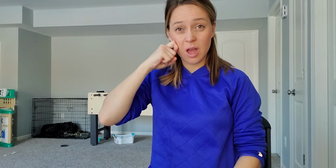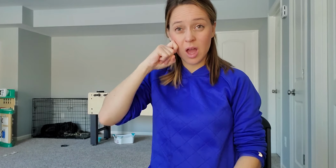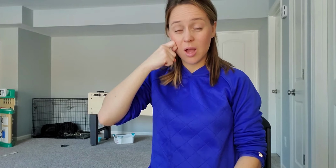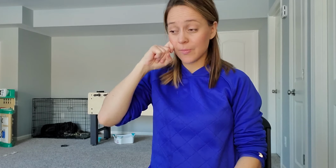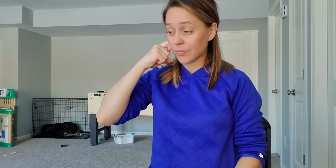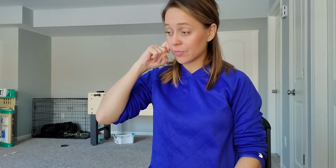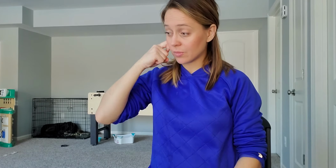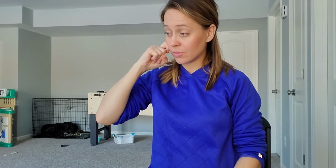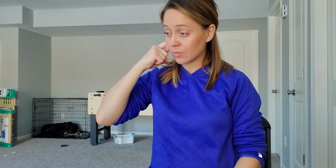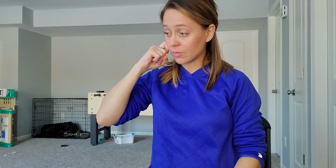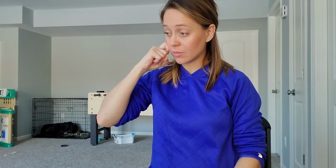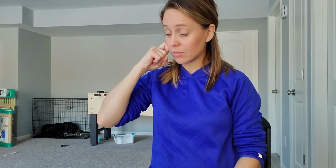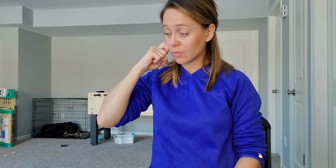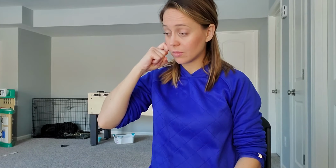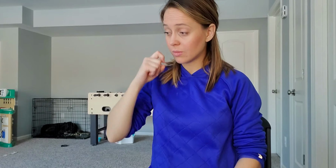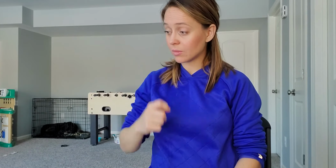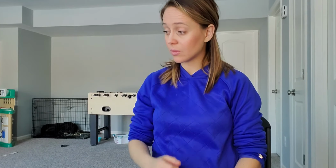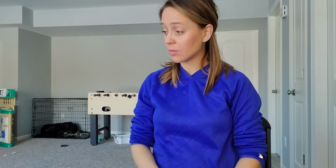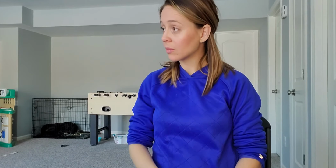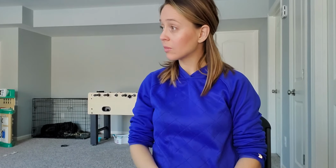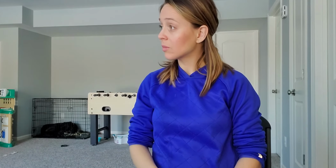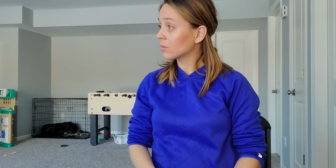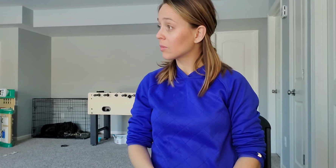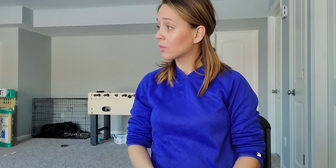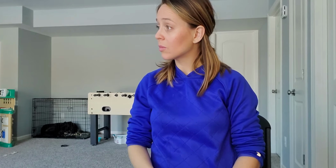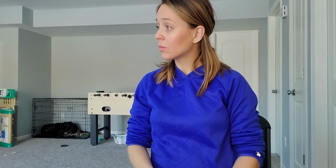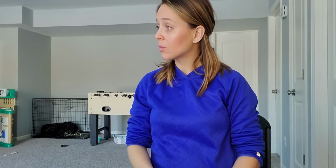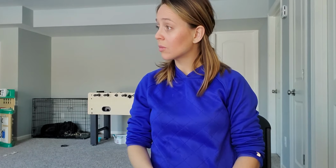I want to eat. Is there a way to know that it's apple versus apples?